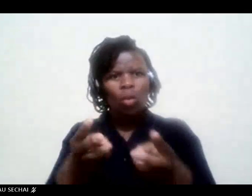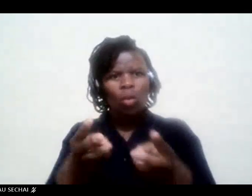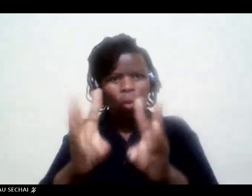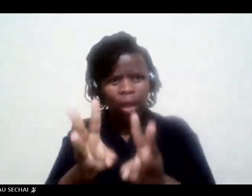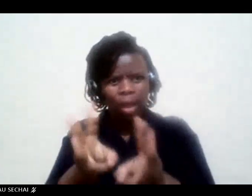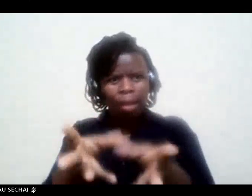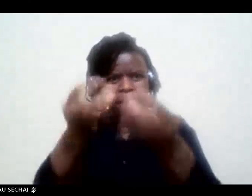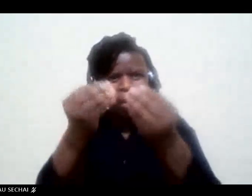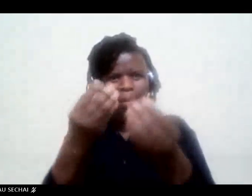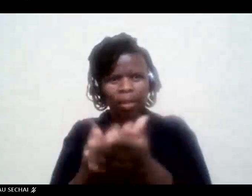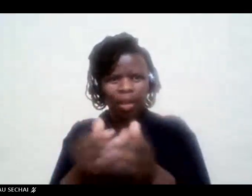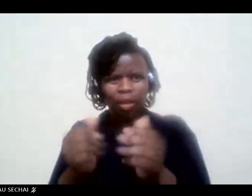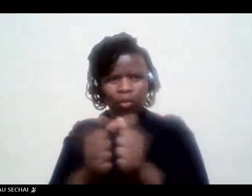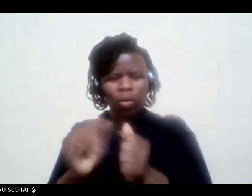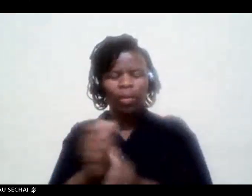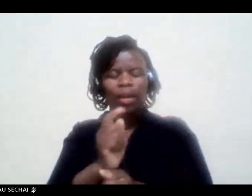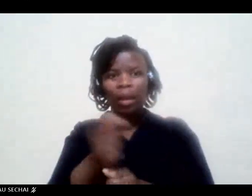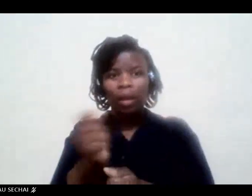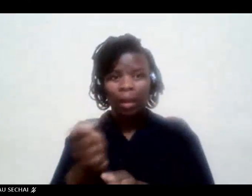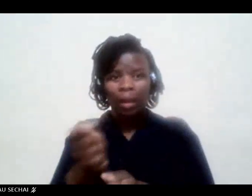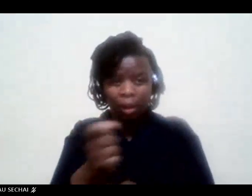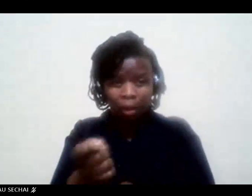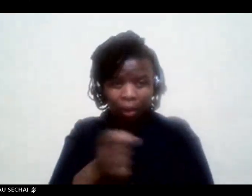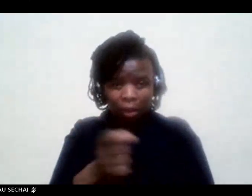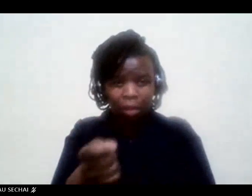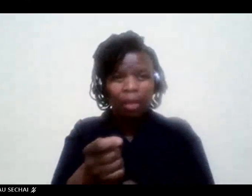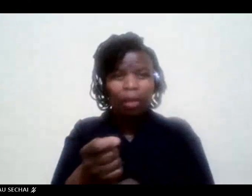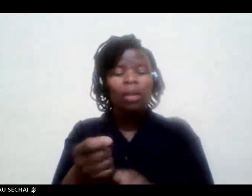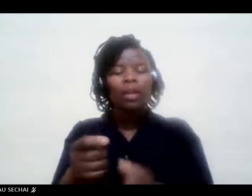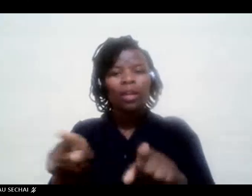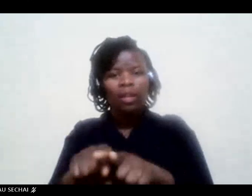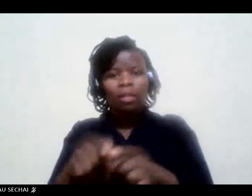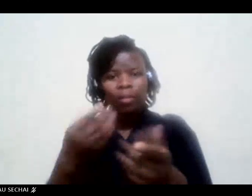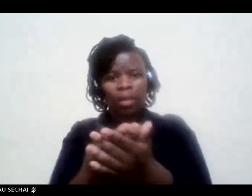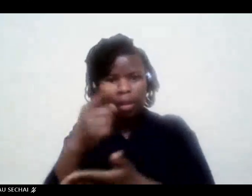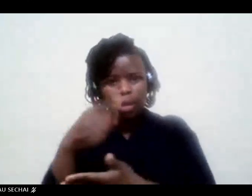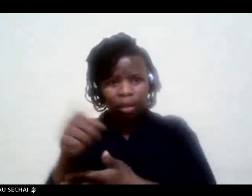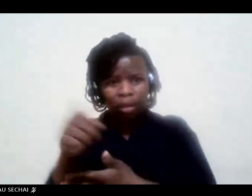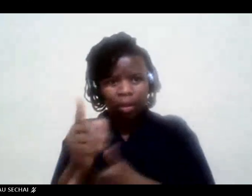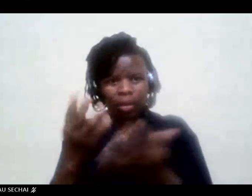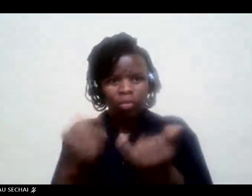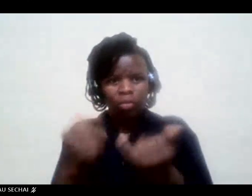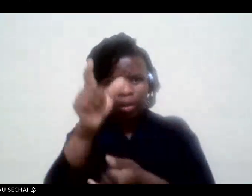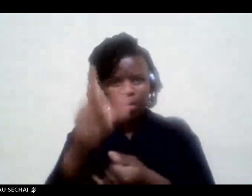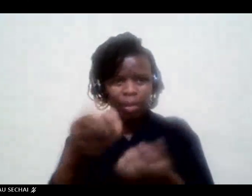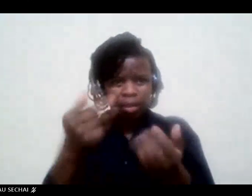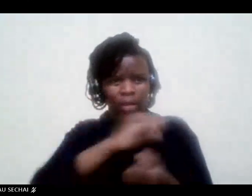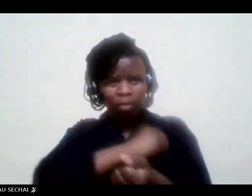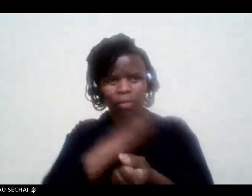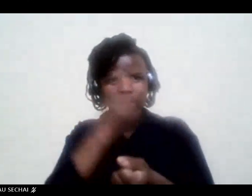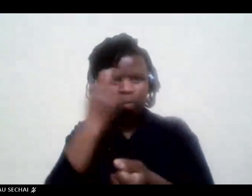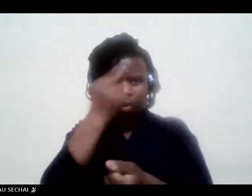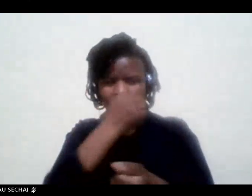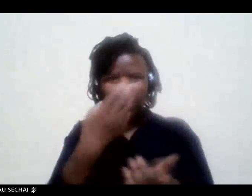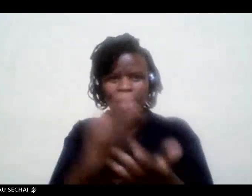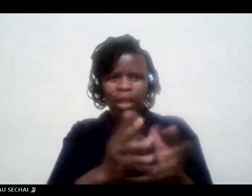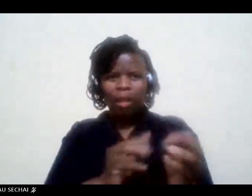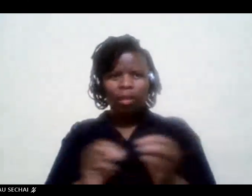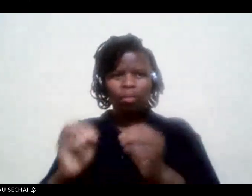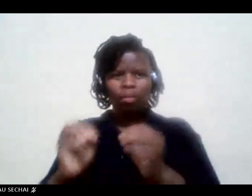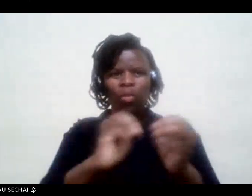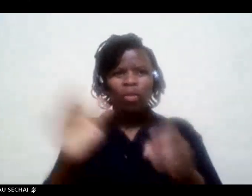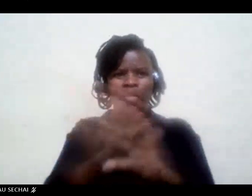once we're able to get that right, then that's all there is to it. The person with visual impairment will be fully included, to be able to fully